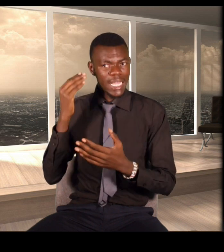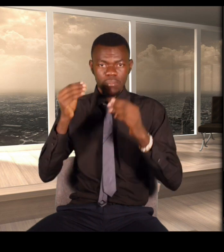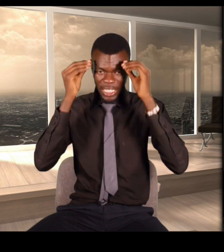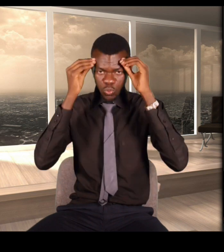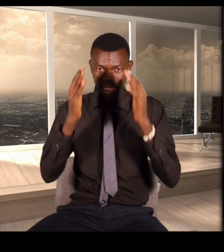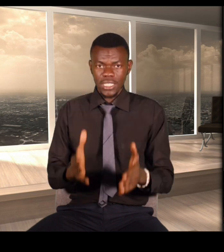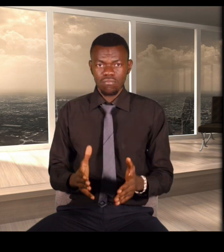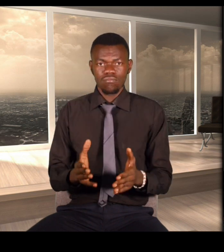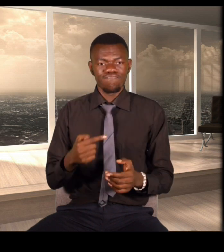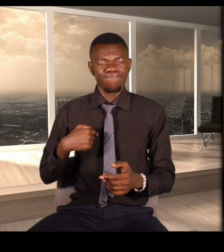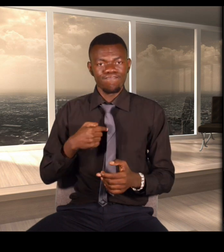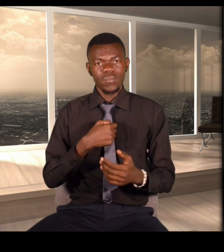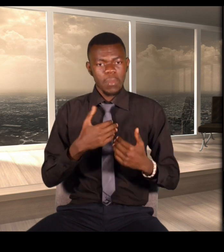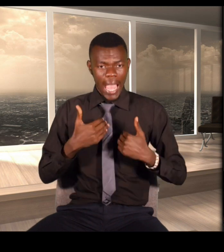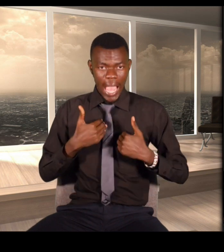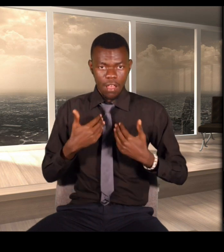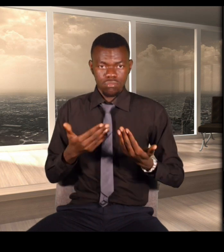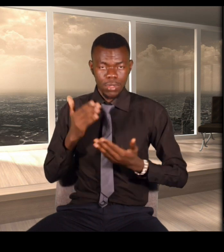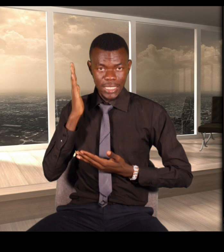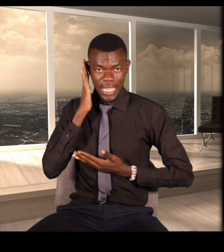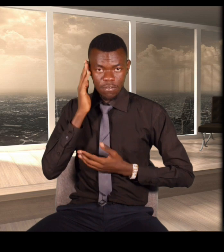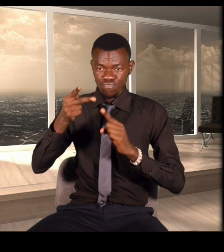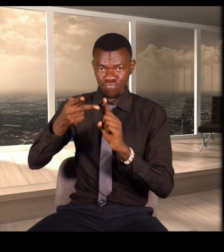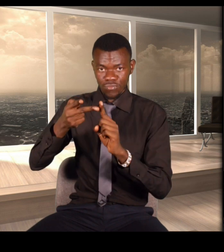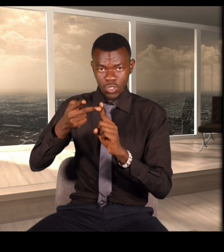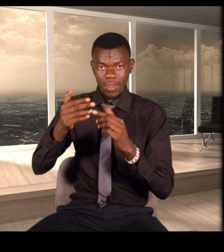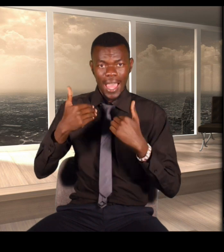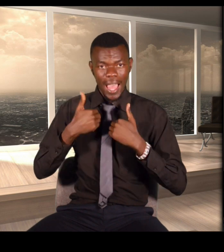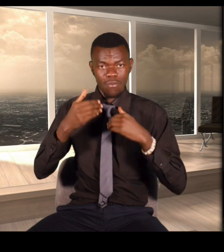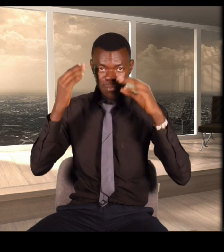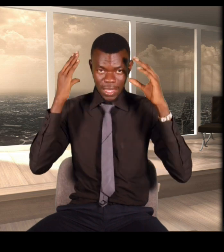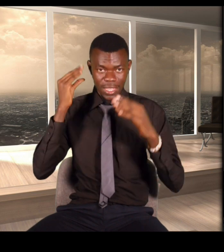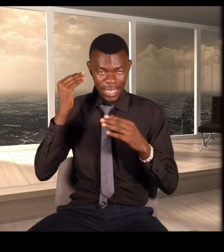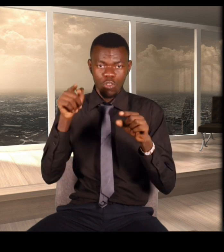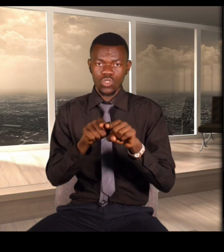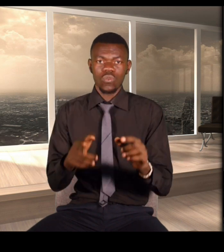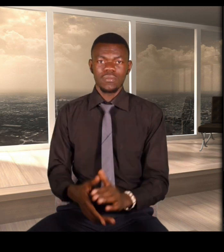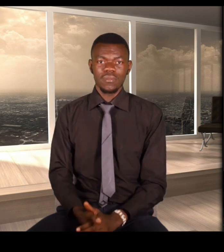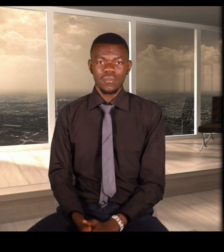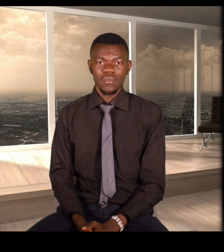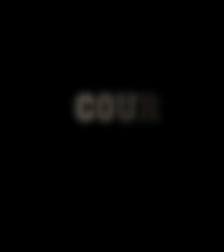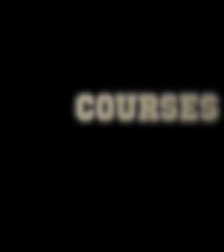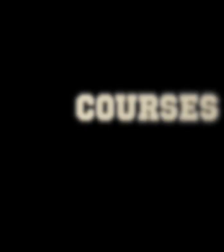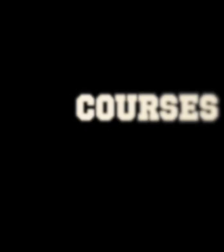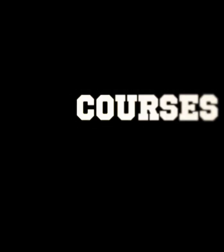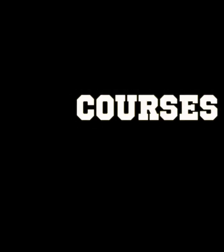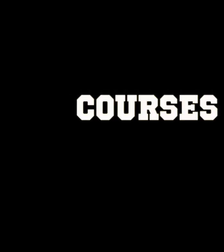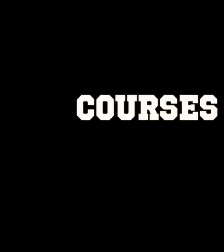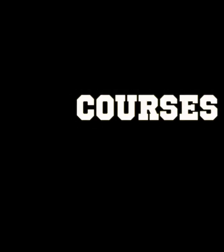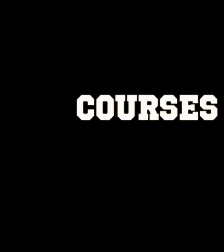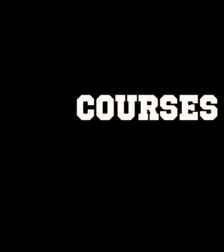students without hearing impairment. So we have those who are deaf and we have those who are hearing.